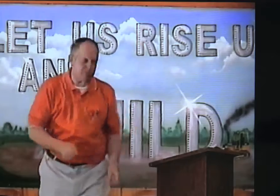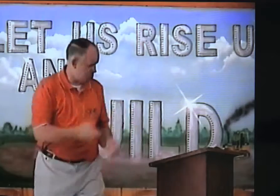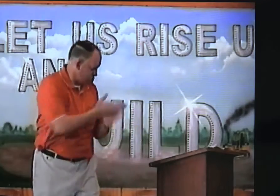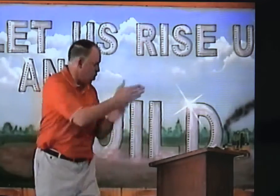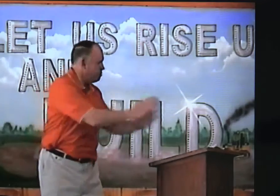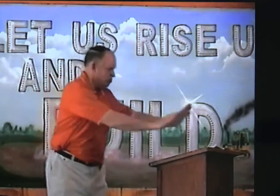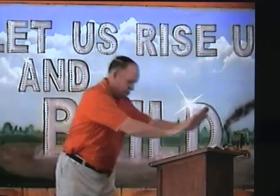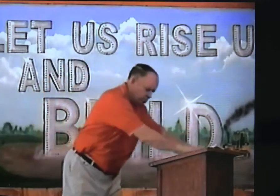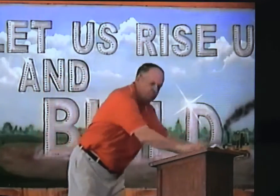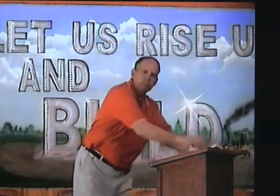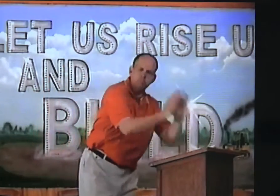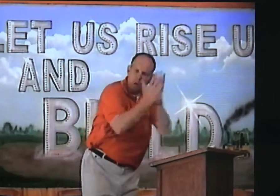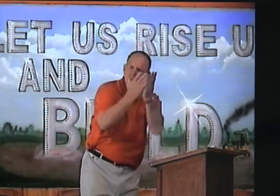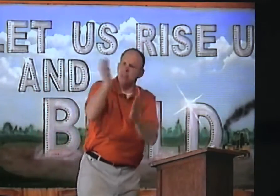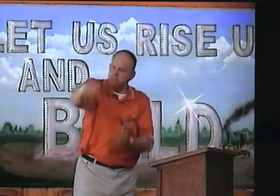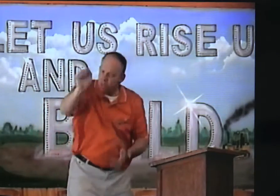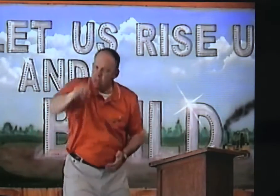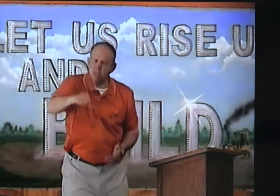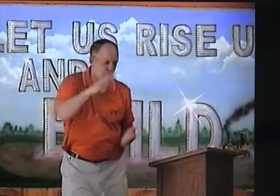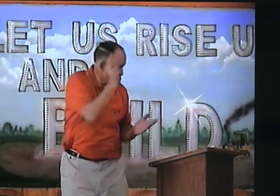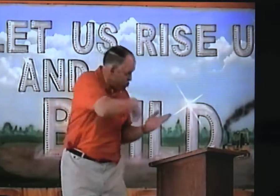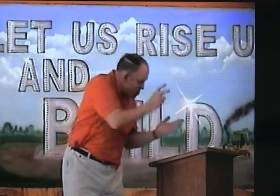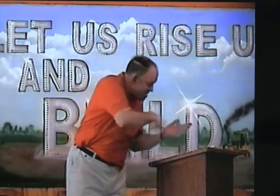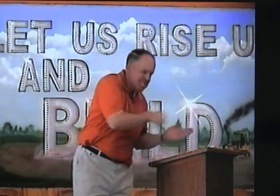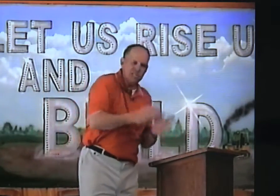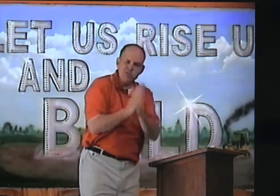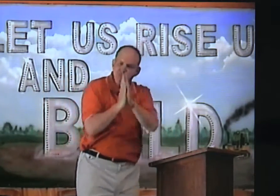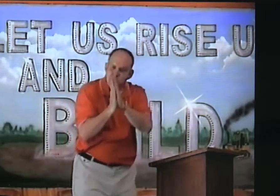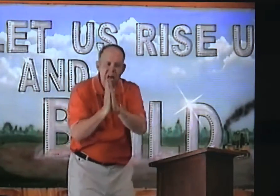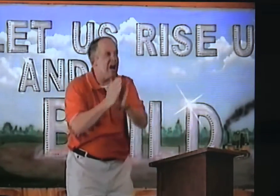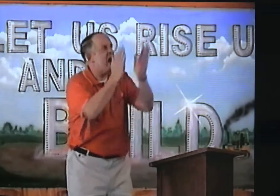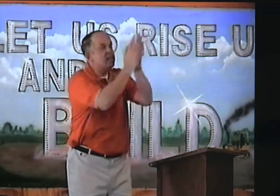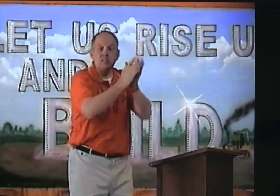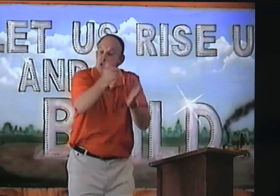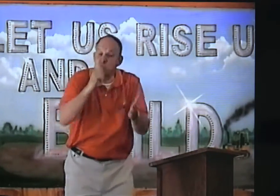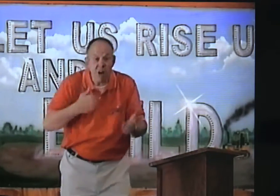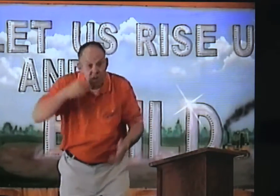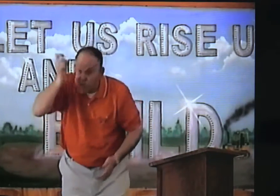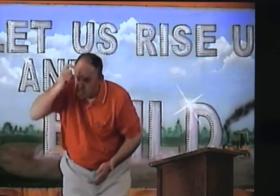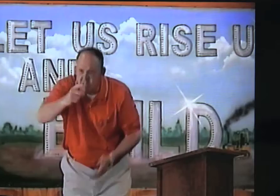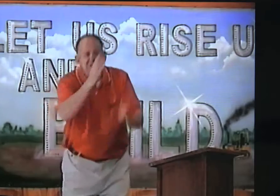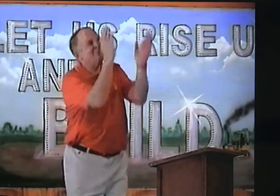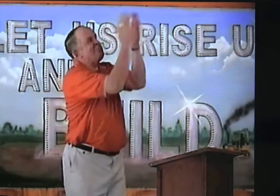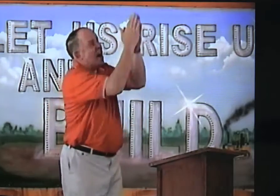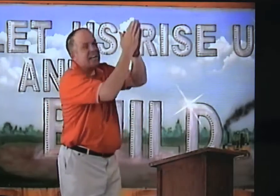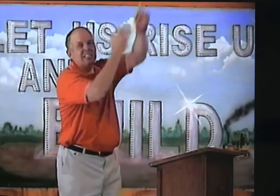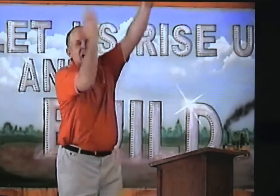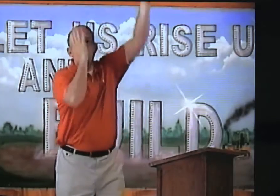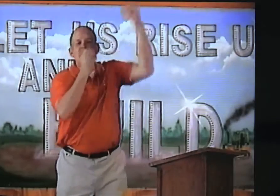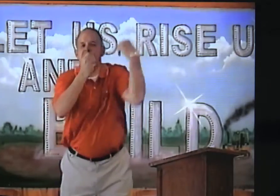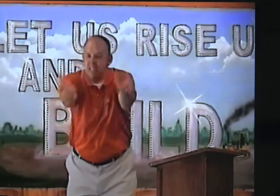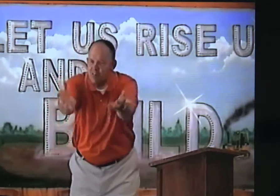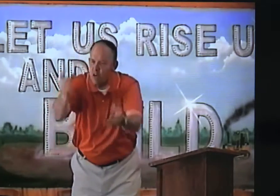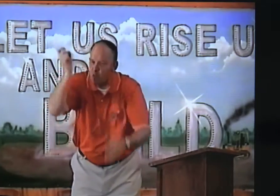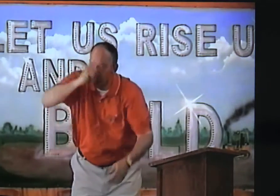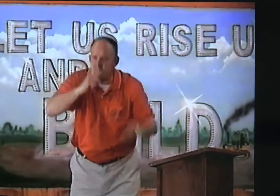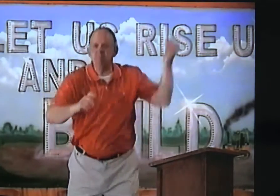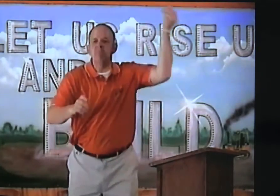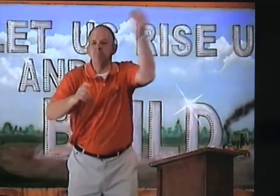for wisdom. He's there for you. The Bible, read it, pray. If you don't have wisdom, pray. Ask God to give you